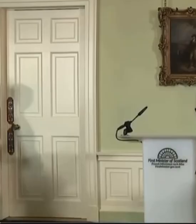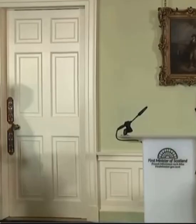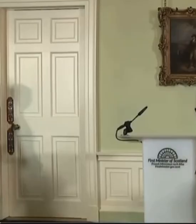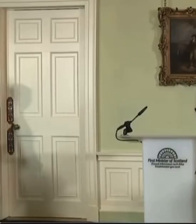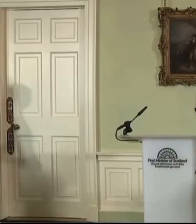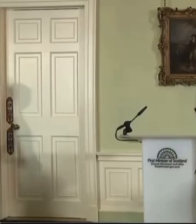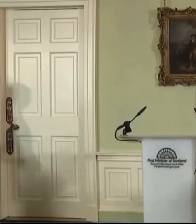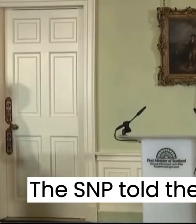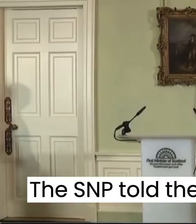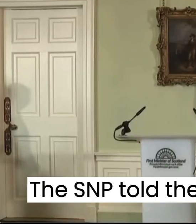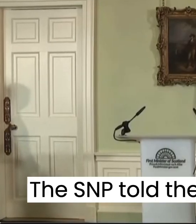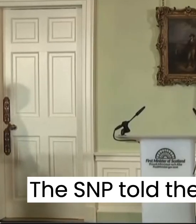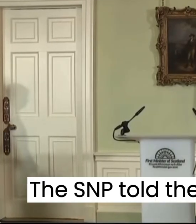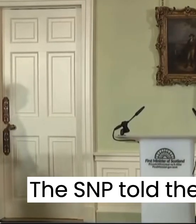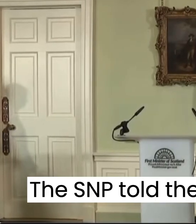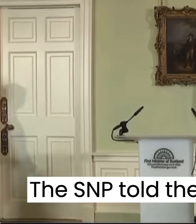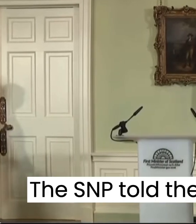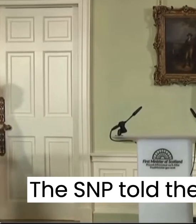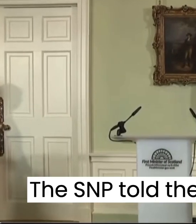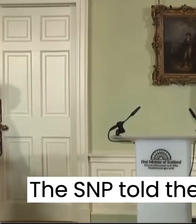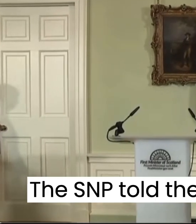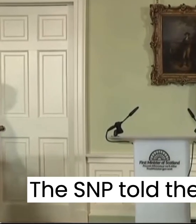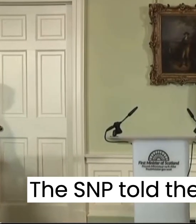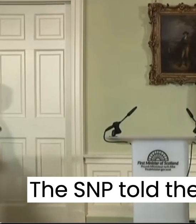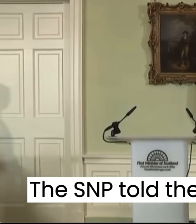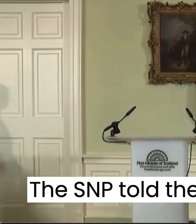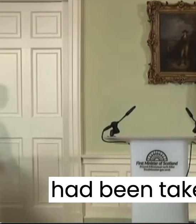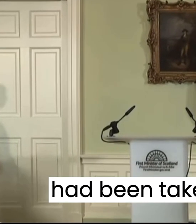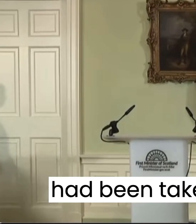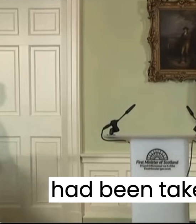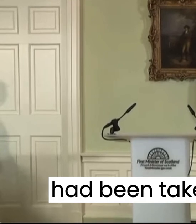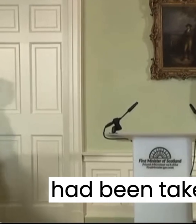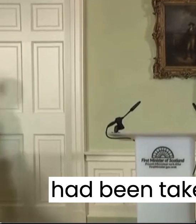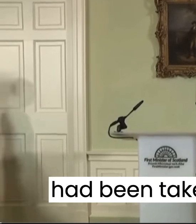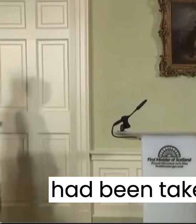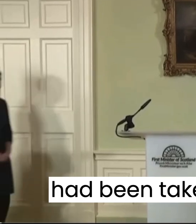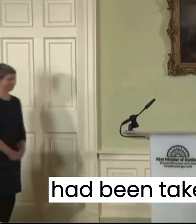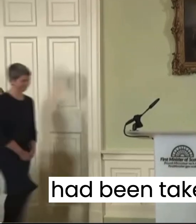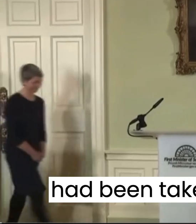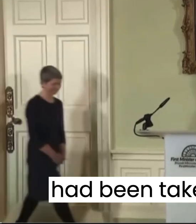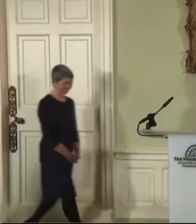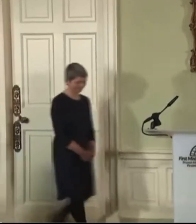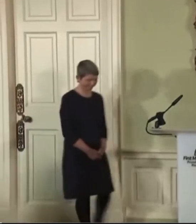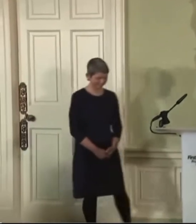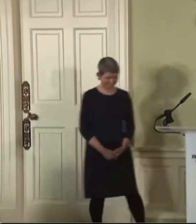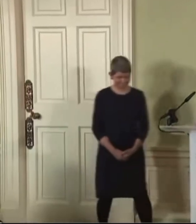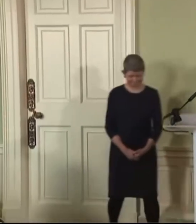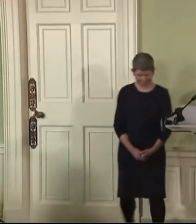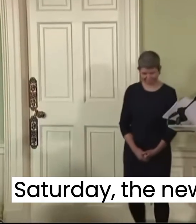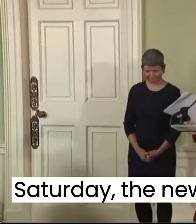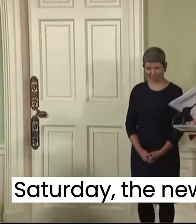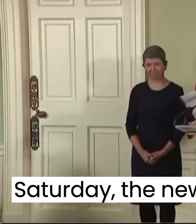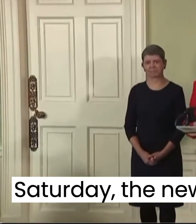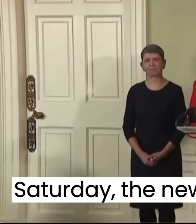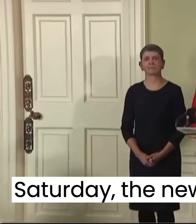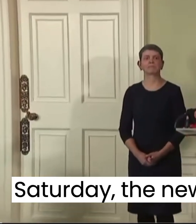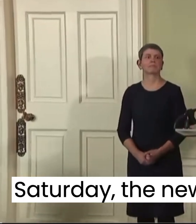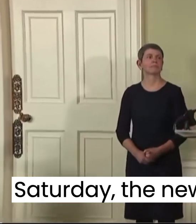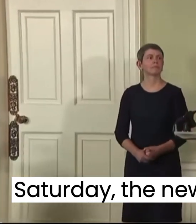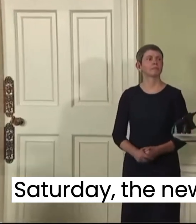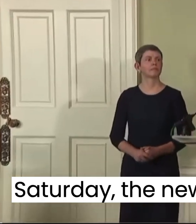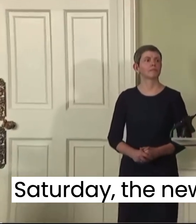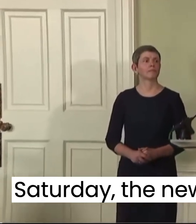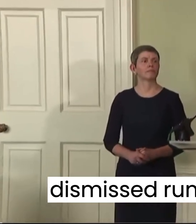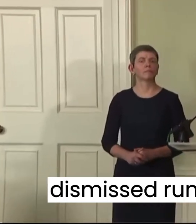donors. The SNP told the BBC selective quotes had been taken out of context. On Saturday, the new